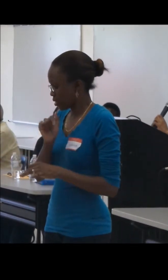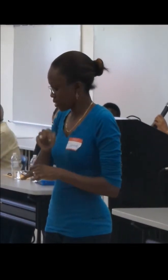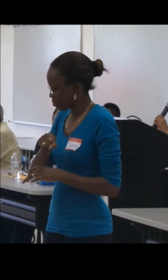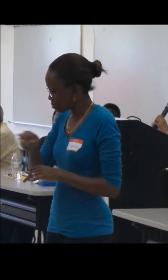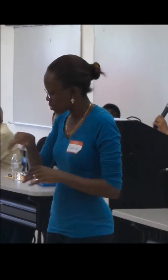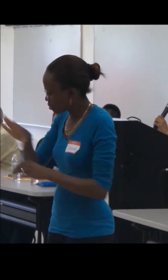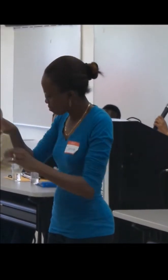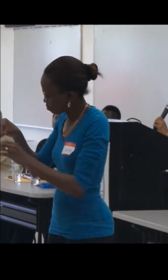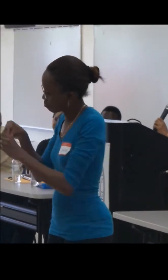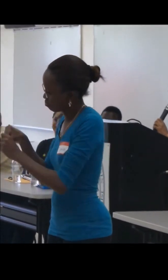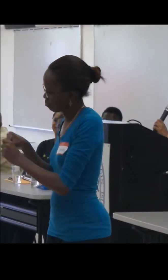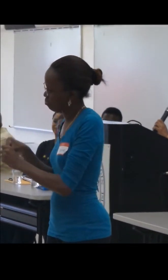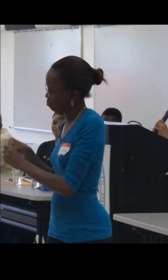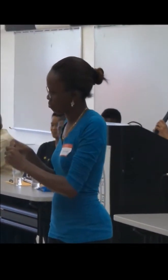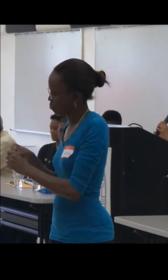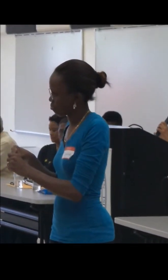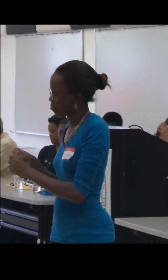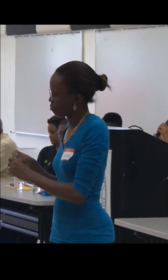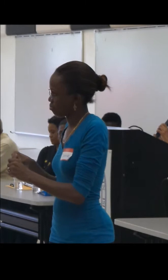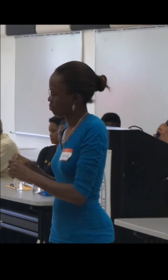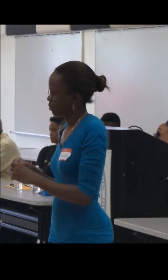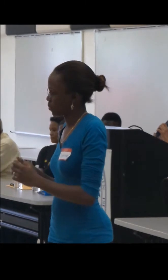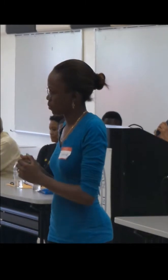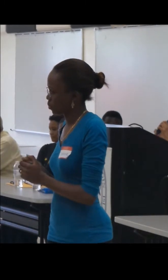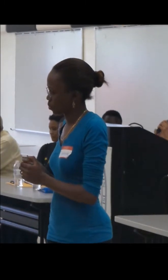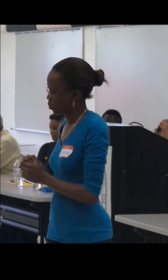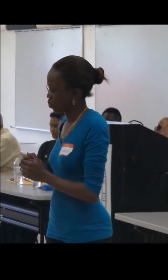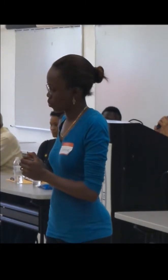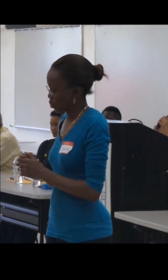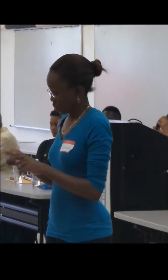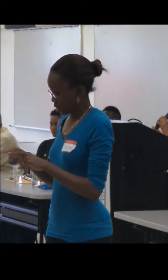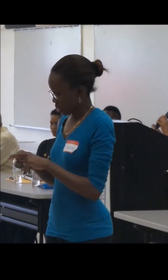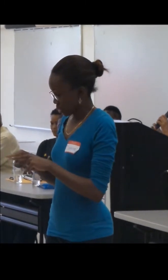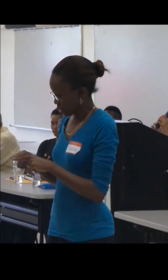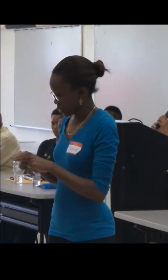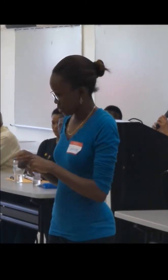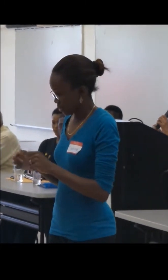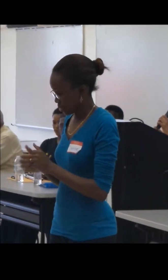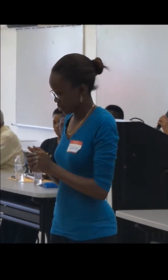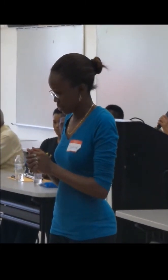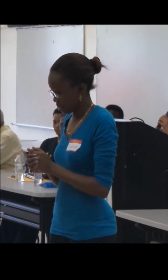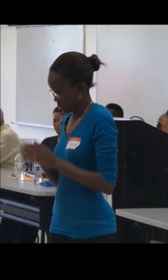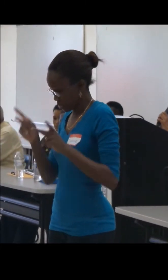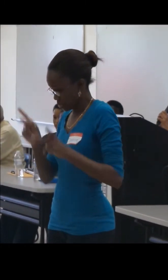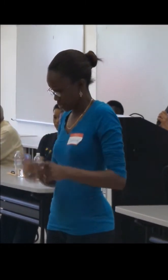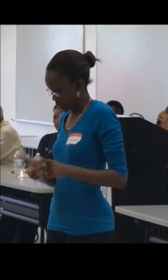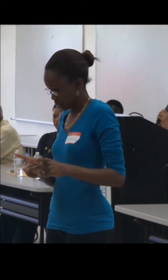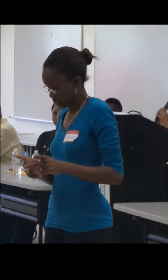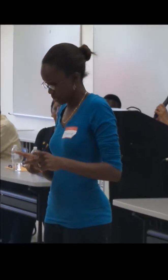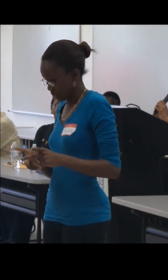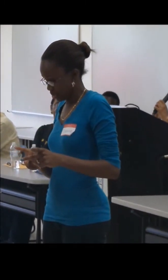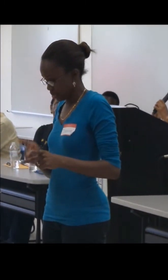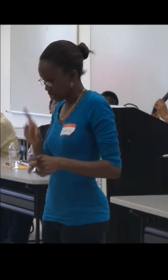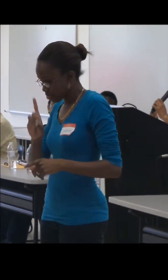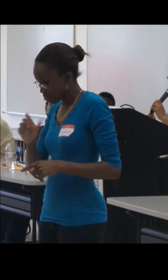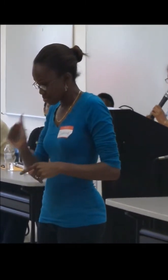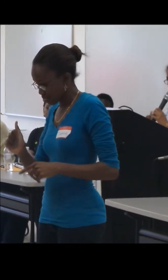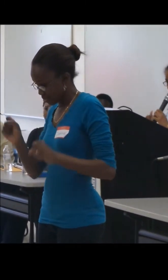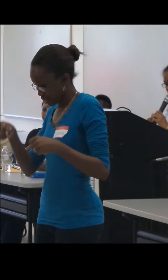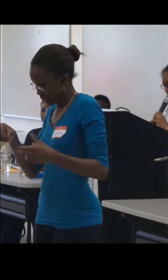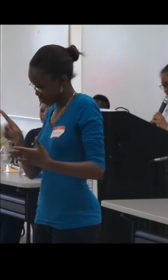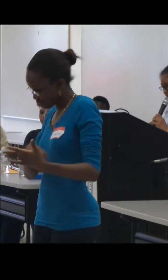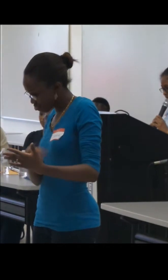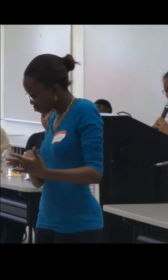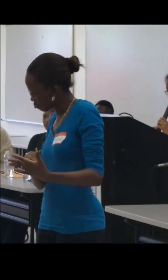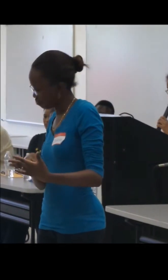also added discrimination against a person with a disability so that they're protected under the Equal Employment